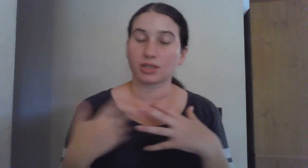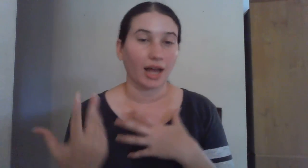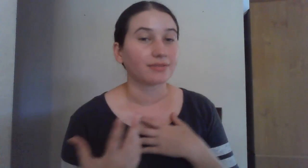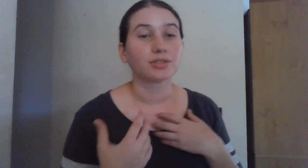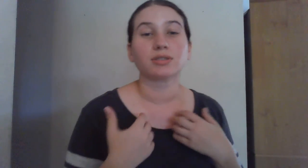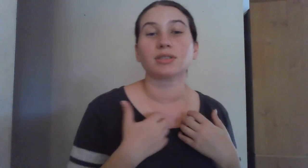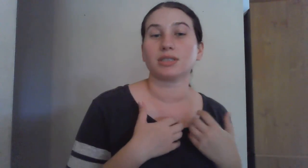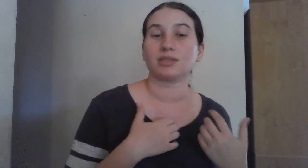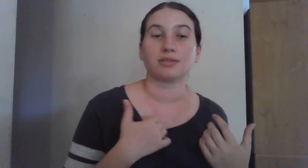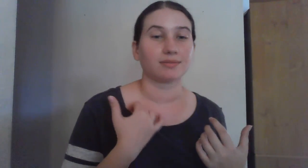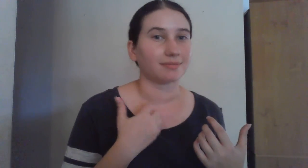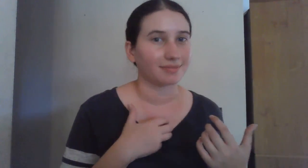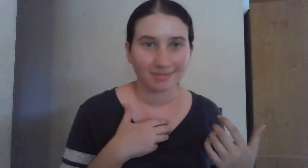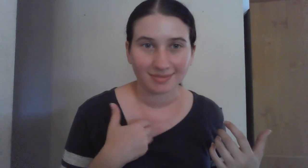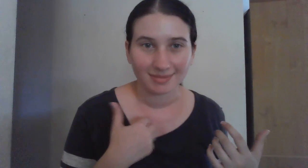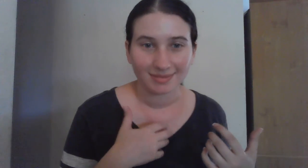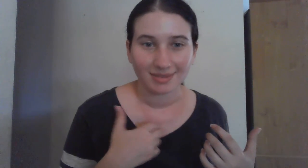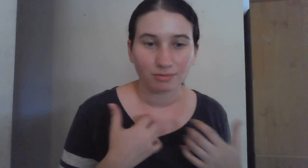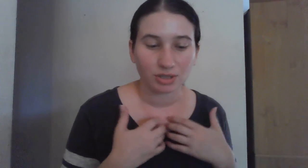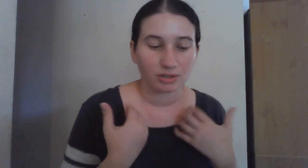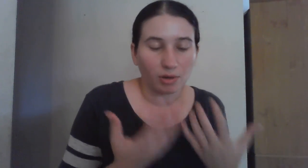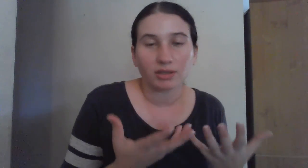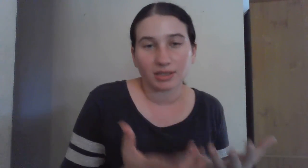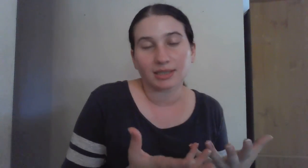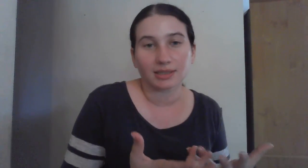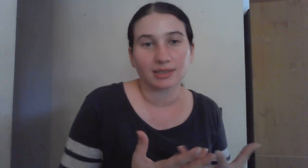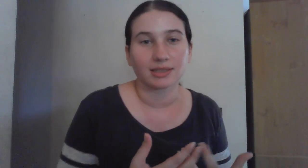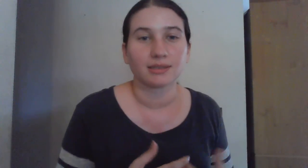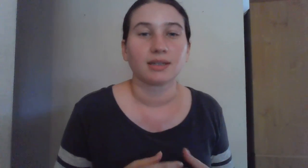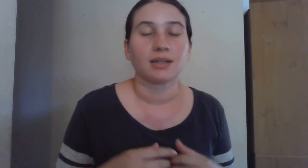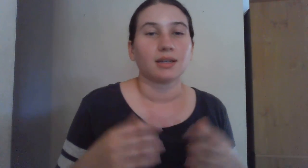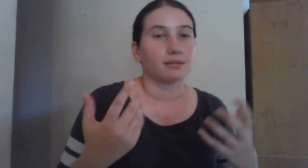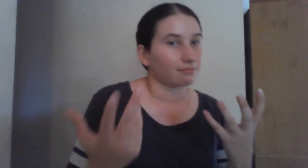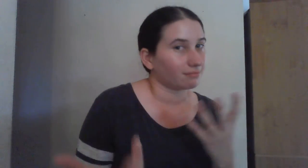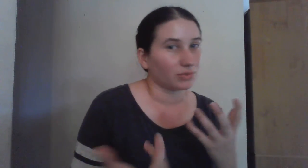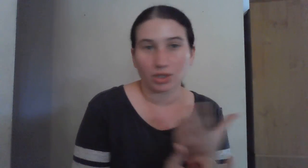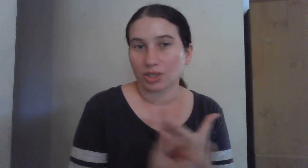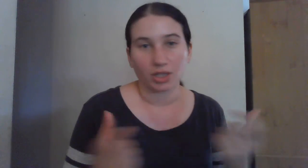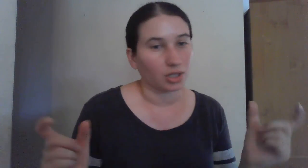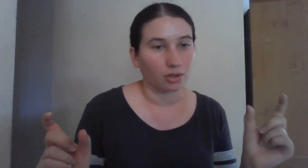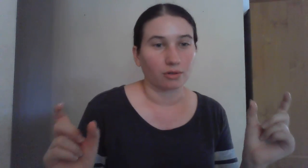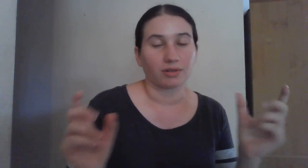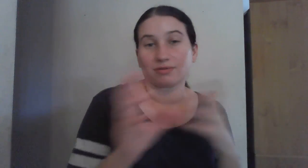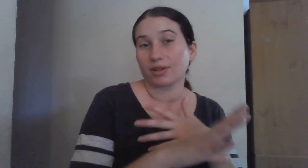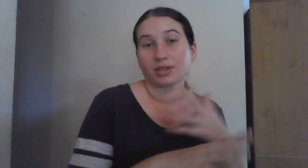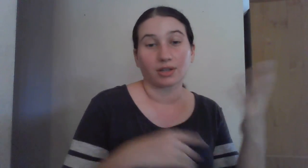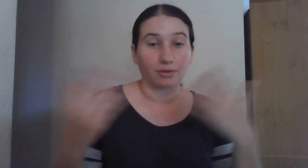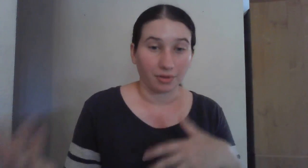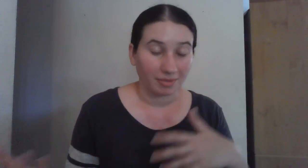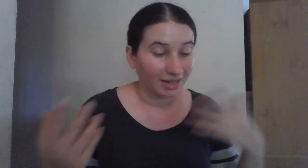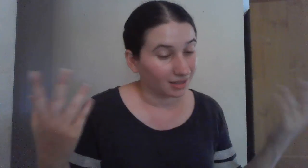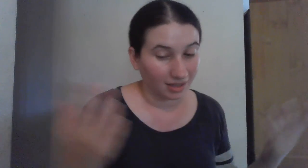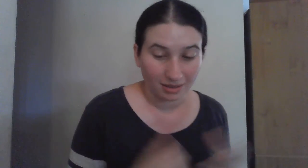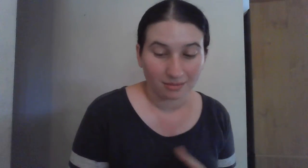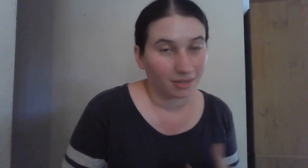it after? With small sentences, it could go in front, it could go in the back, and